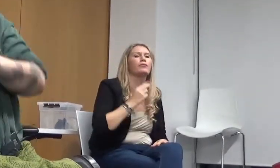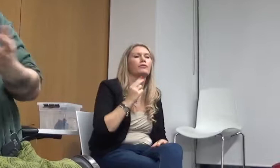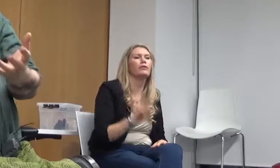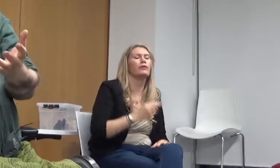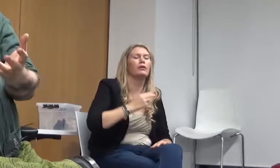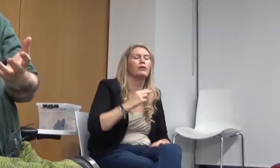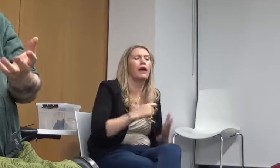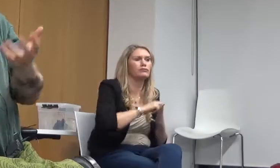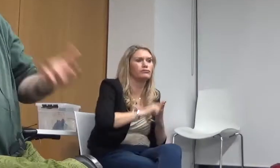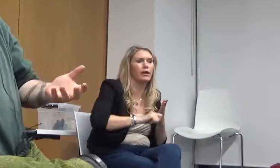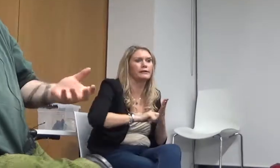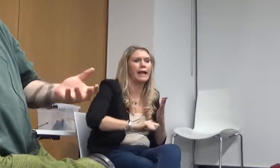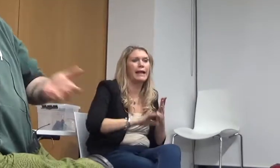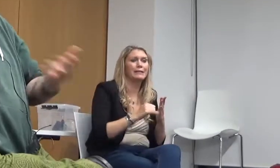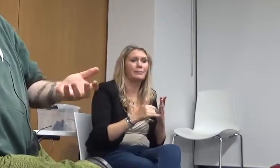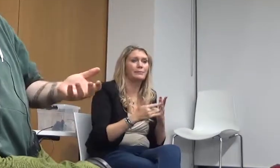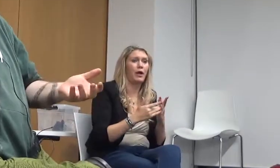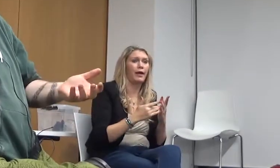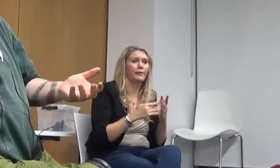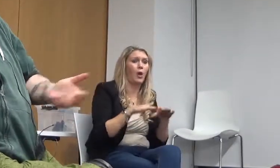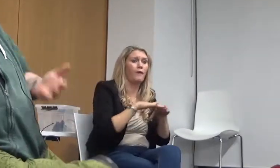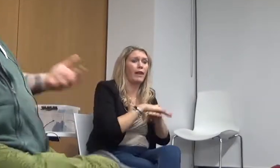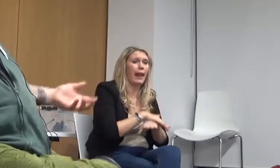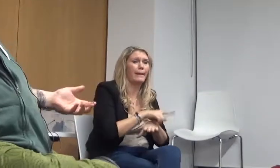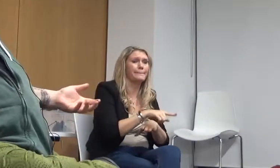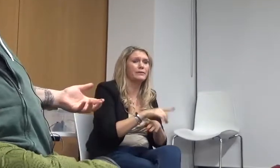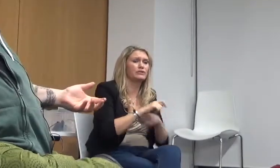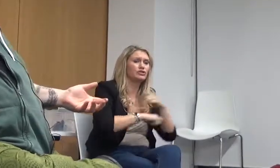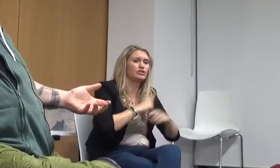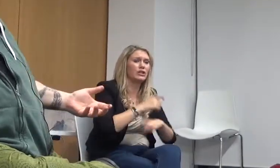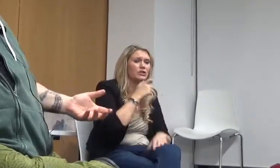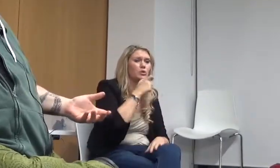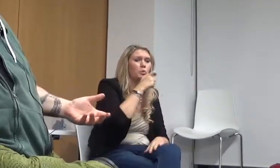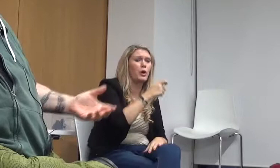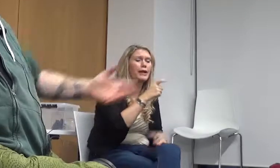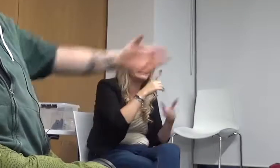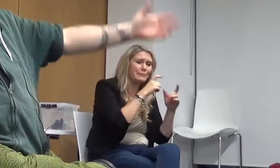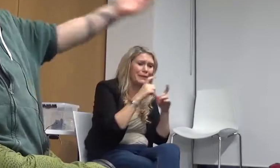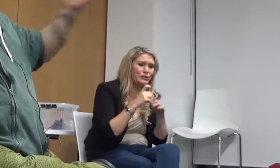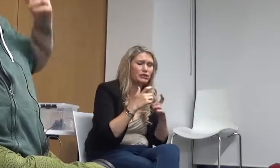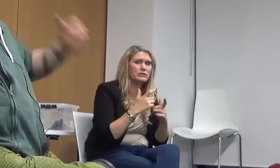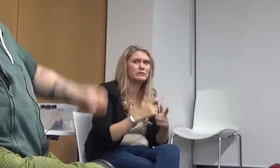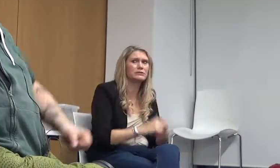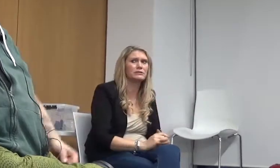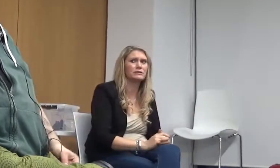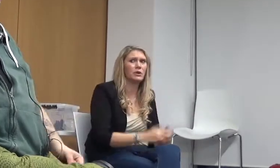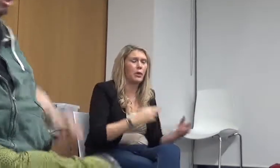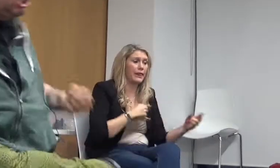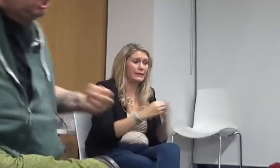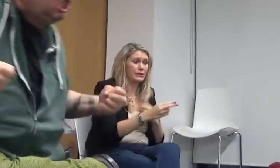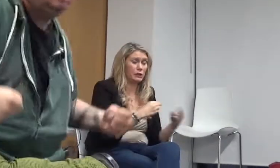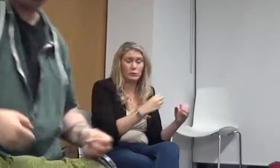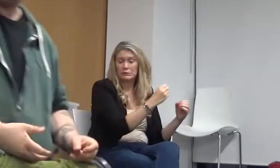the top of it. So it's turning words into pictures. So there's the news coming at you, it's